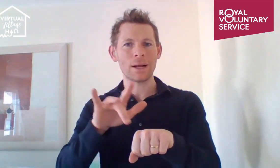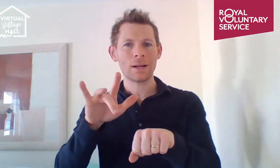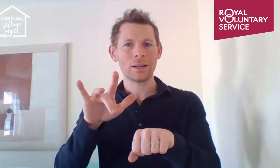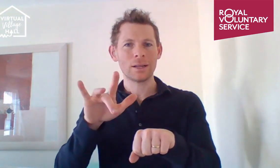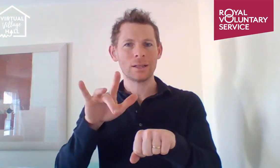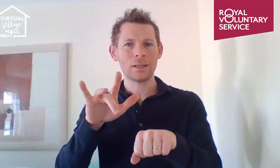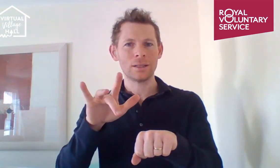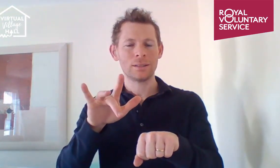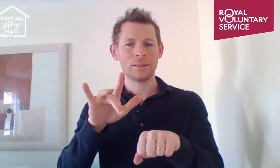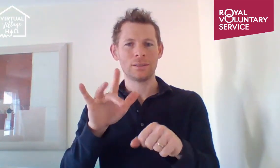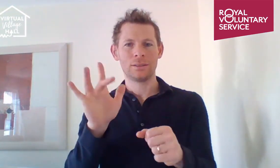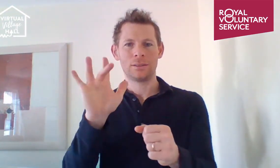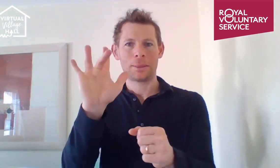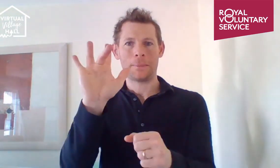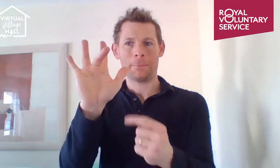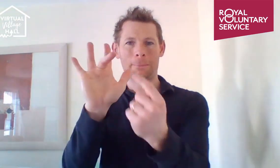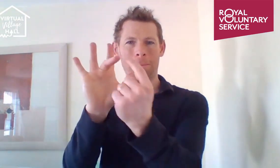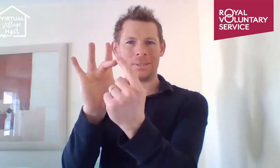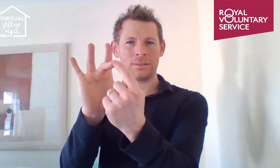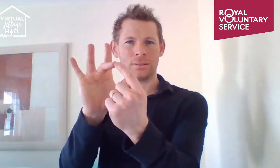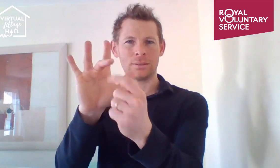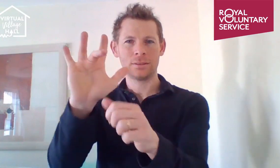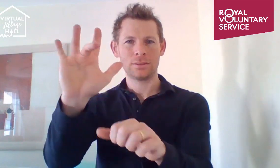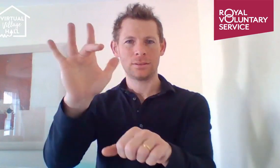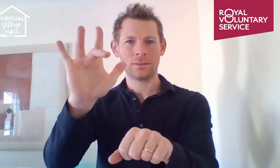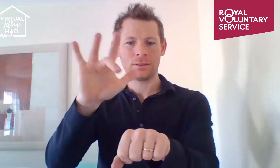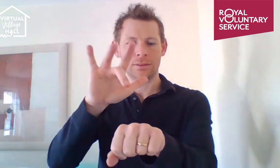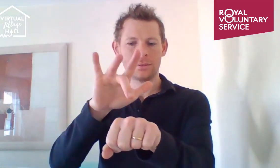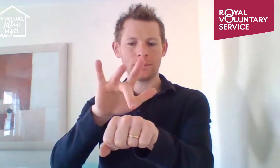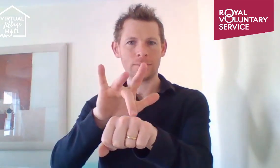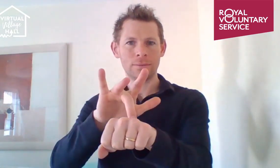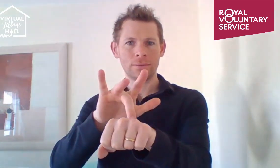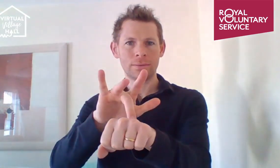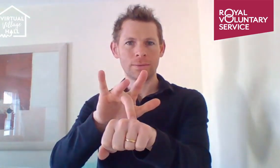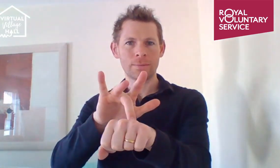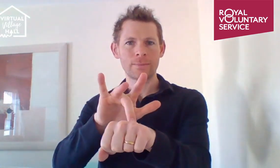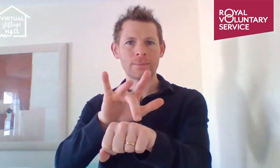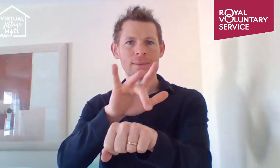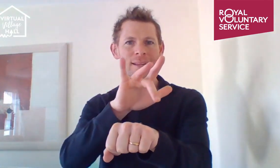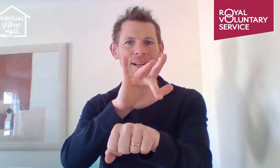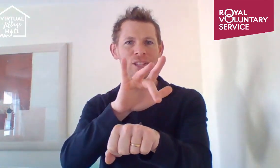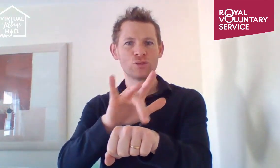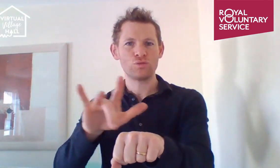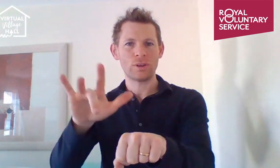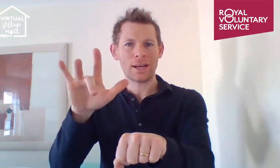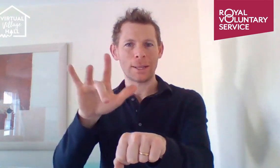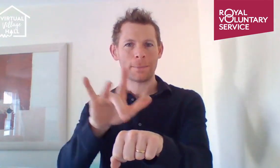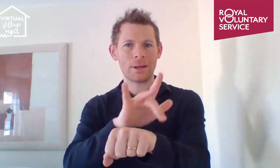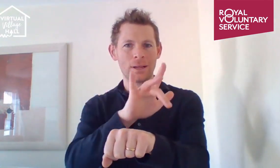is drama. So we're using our middle finger for this one on the back of the hand for